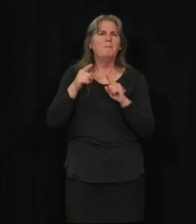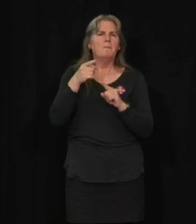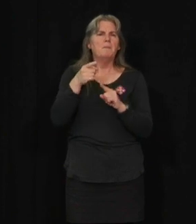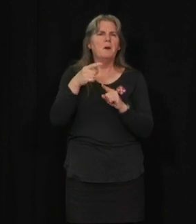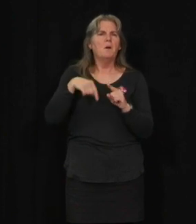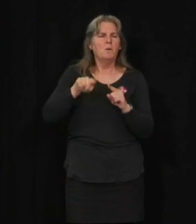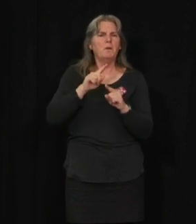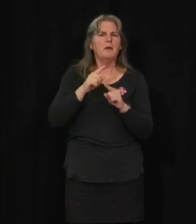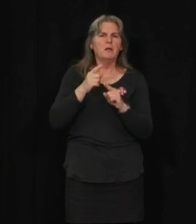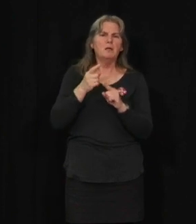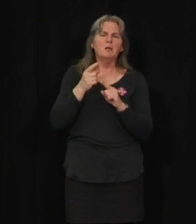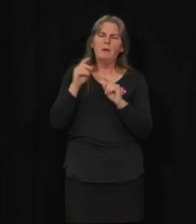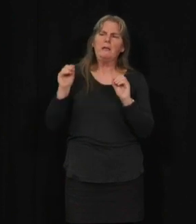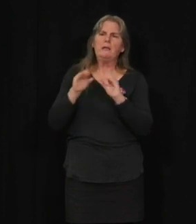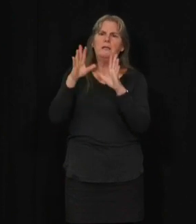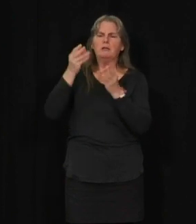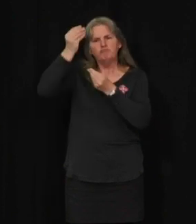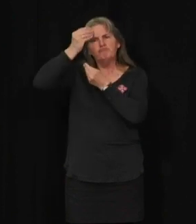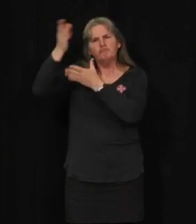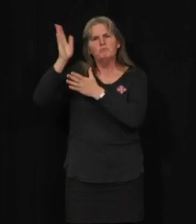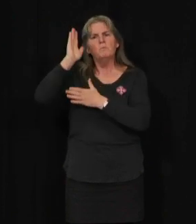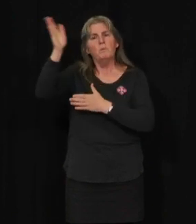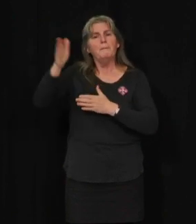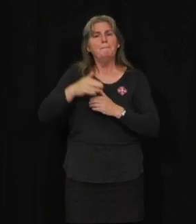be making that clear in the days to come.